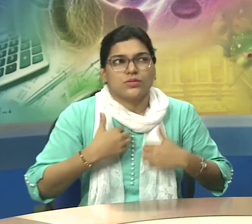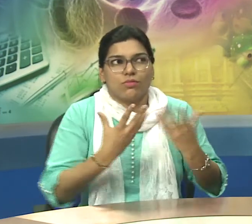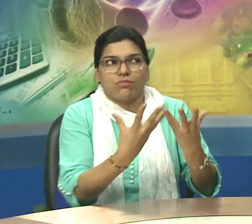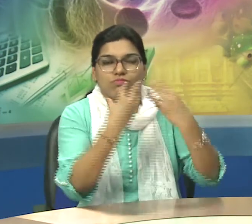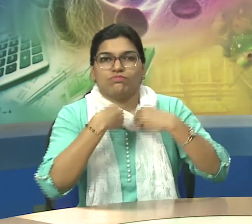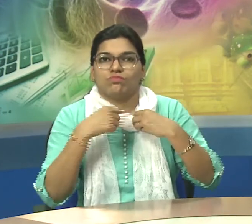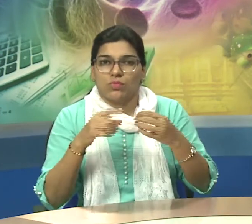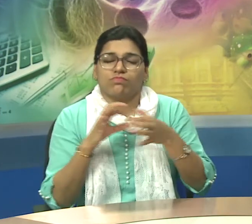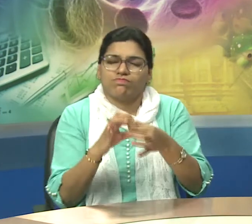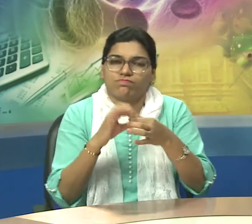he took him